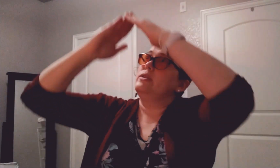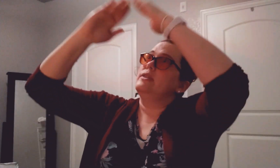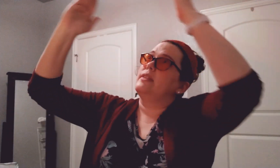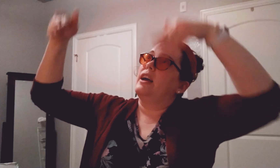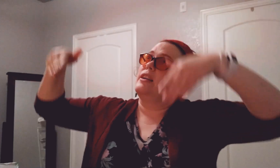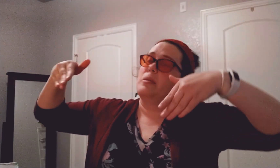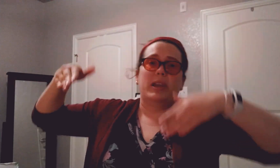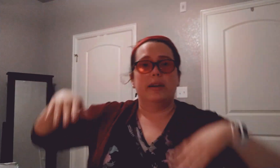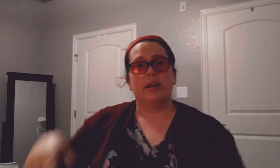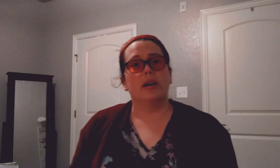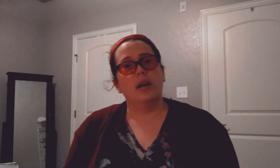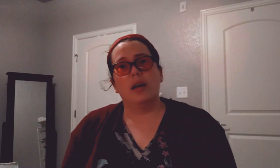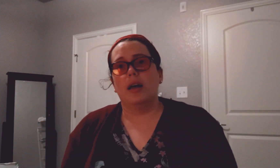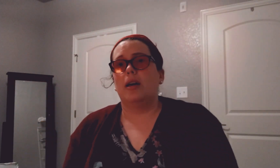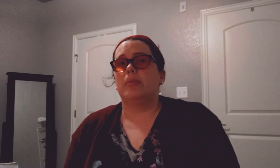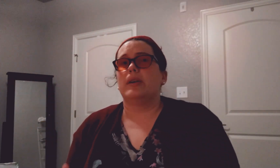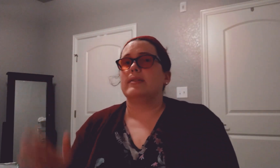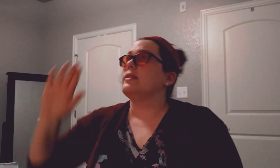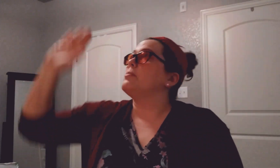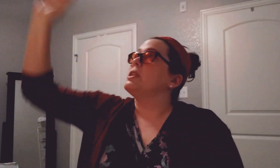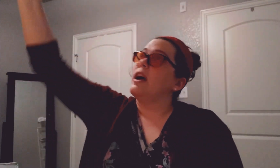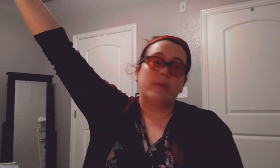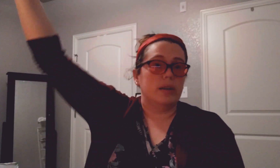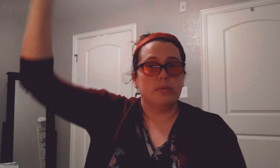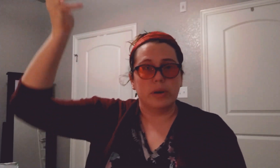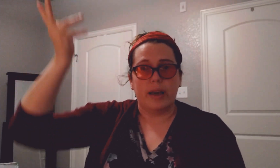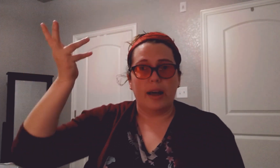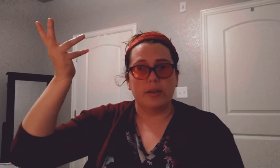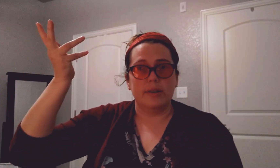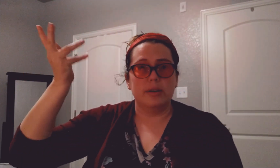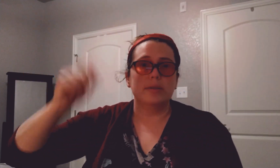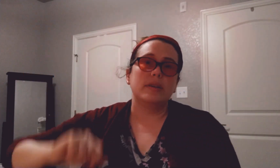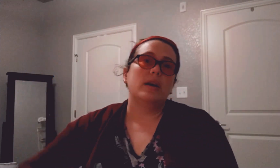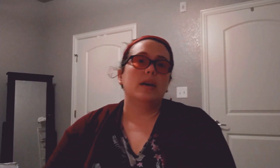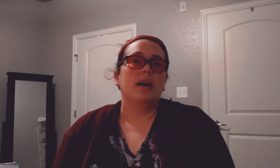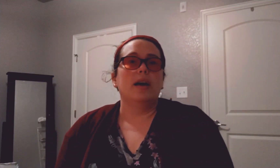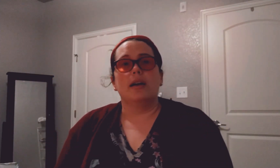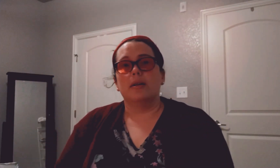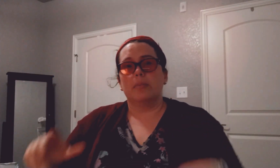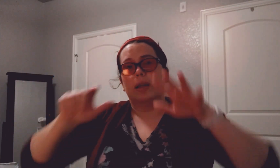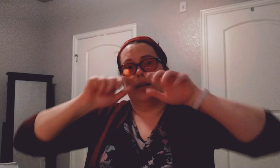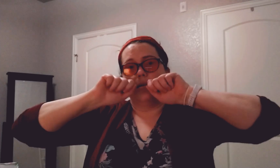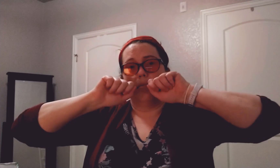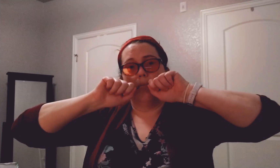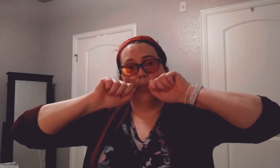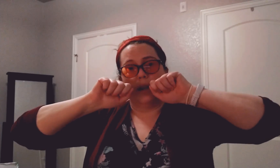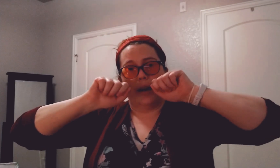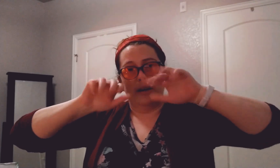is signed up here because it's up in heaven where that house is. And then